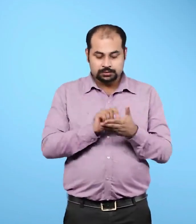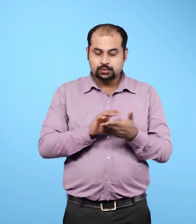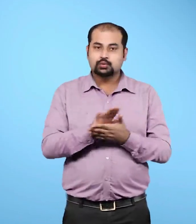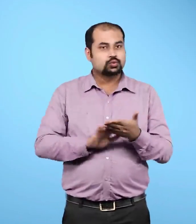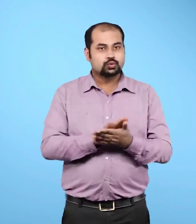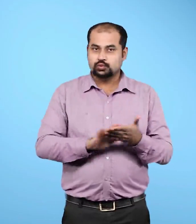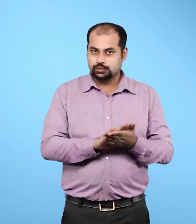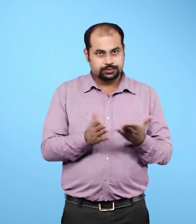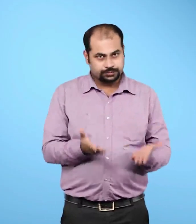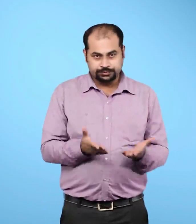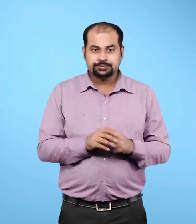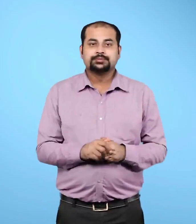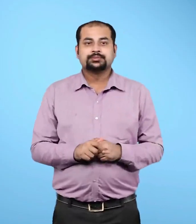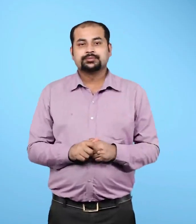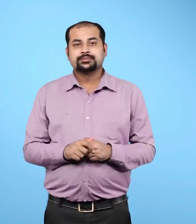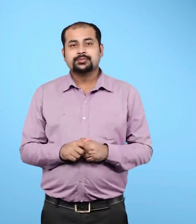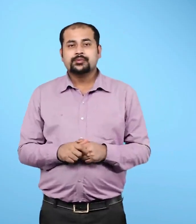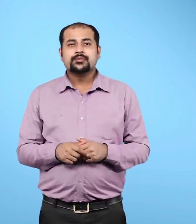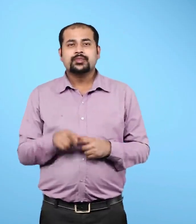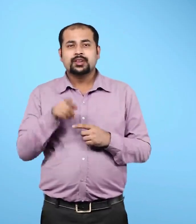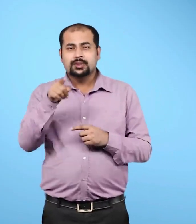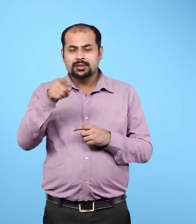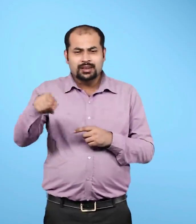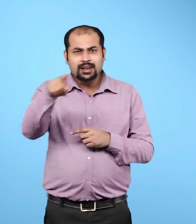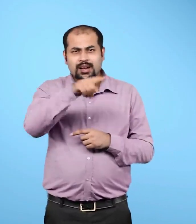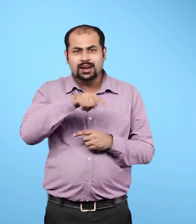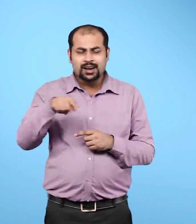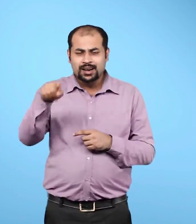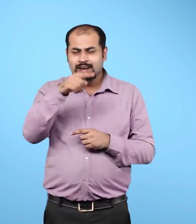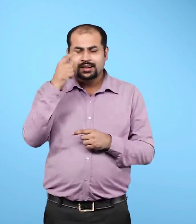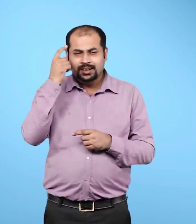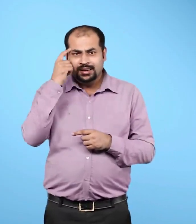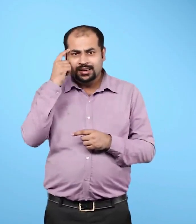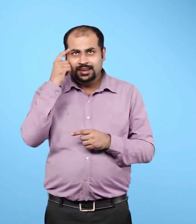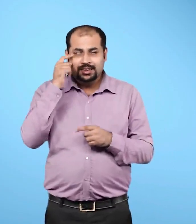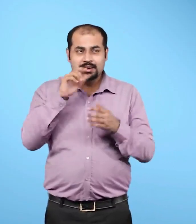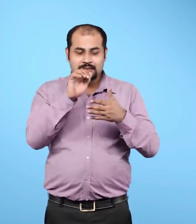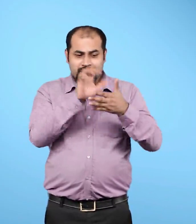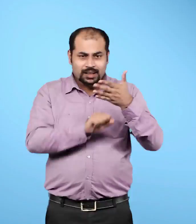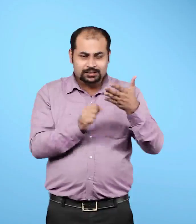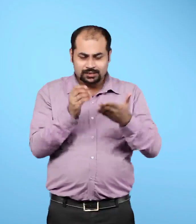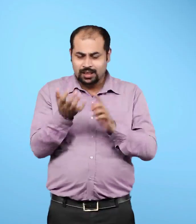3. Row 3 has both columns with empty spaces for writing answers.